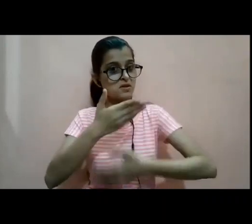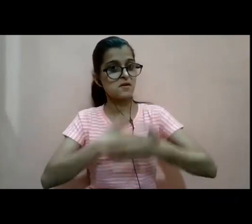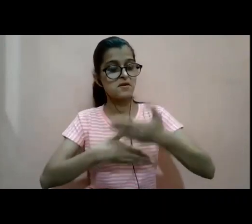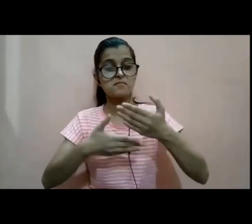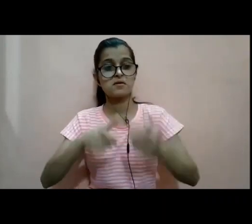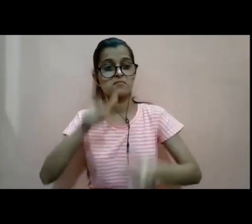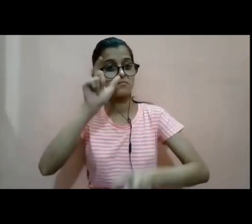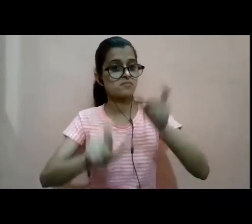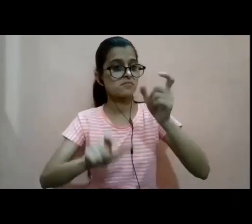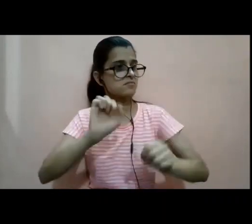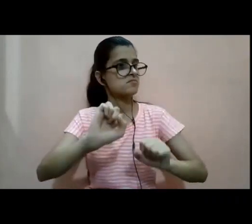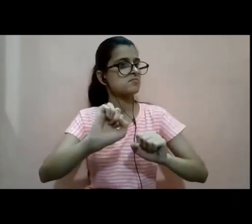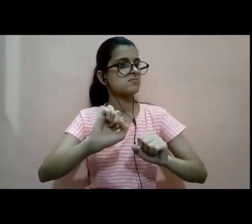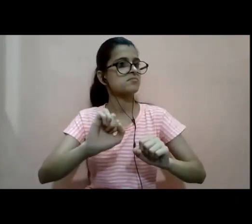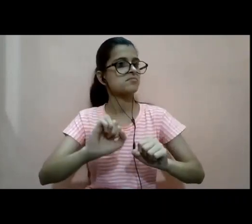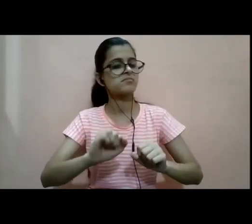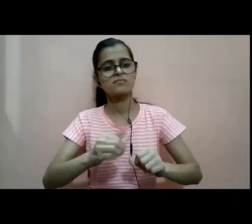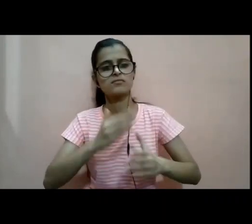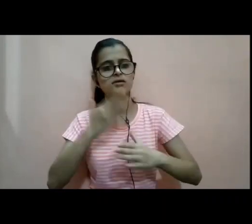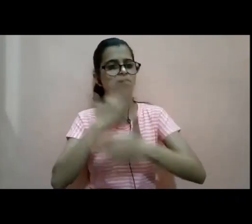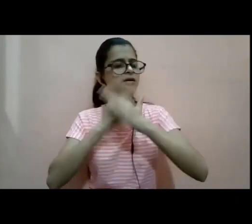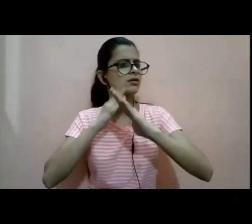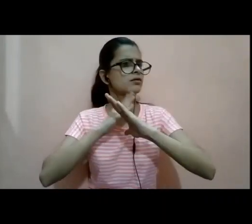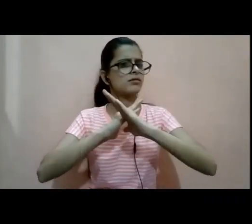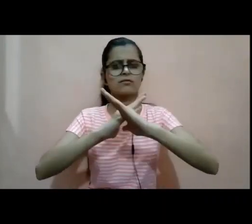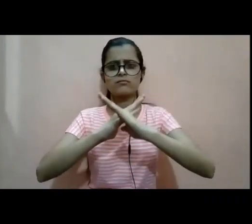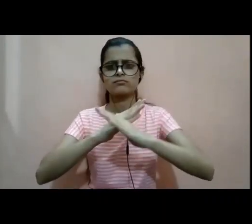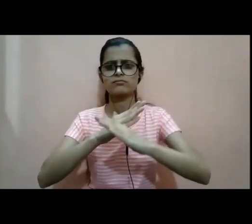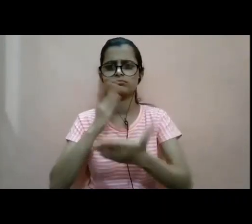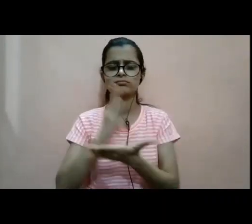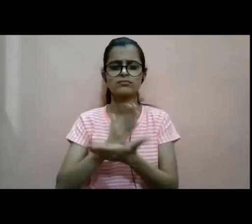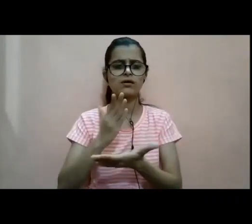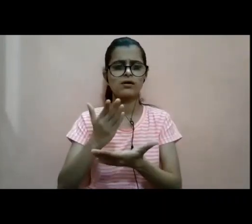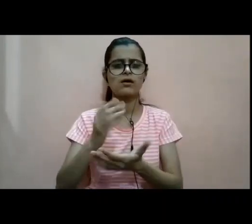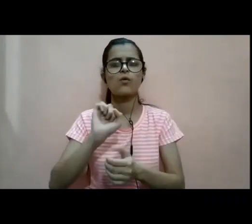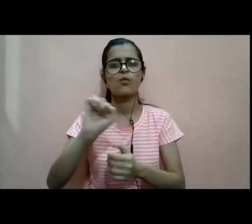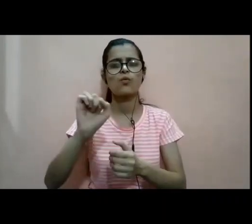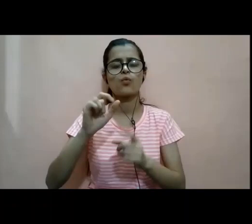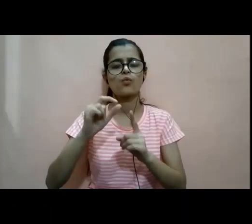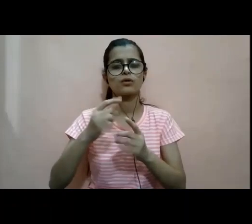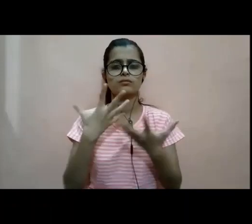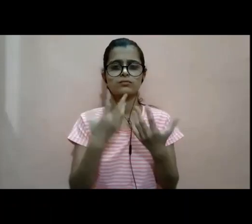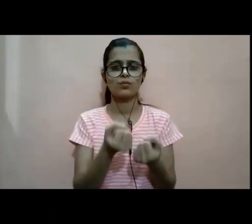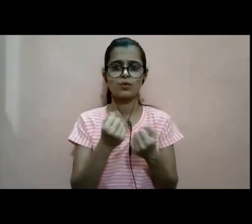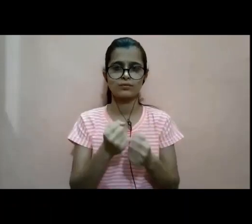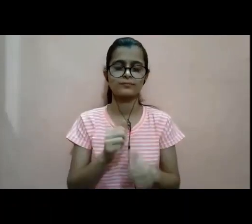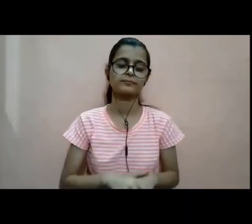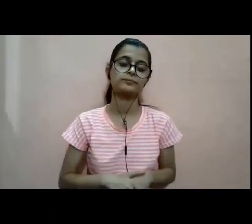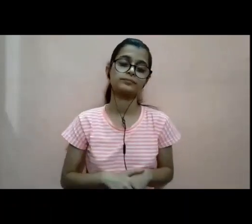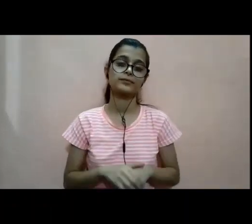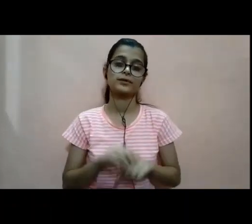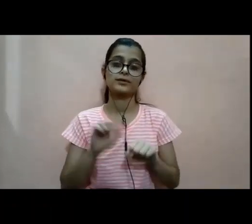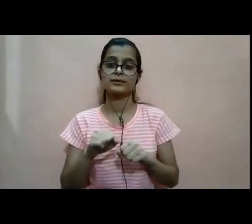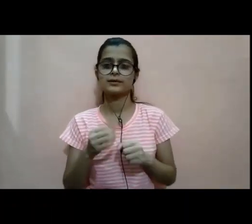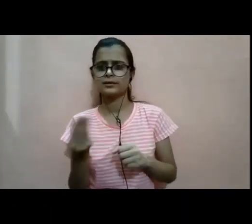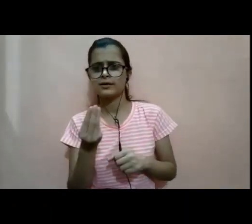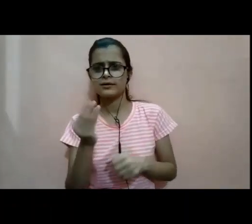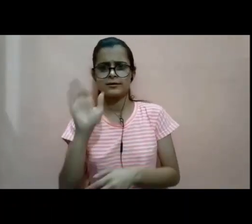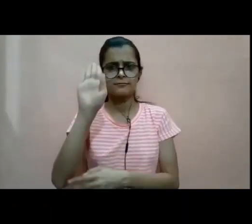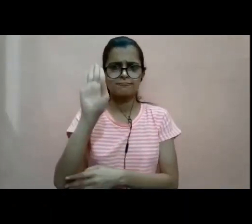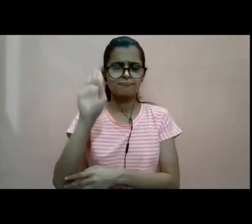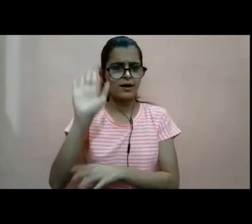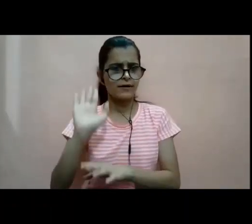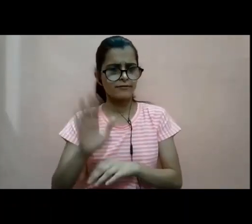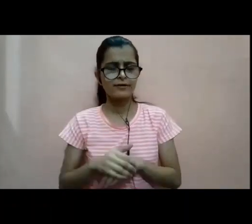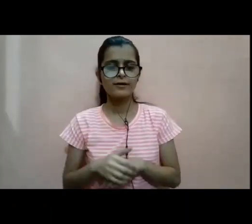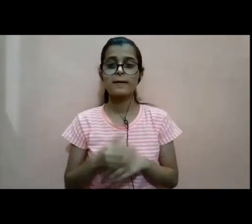basic desires? Right. Professor Prasad. I know there were a couple of hands up, but there are also